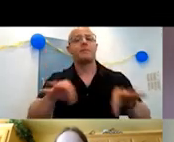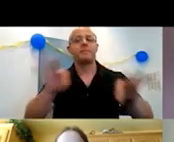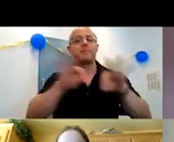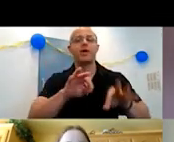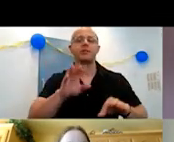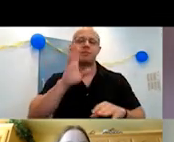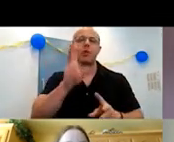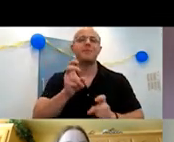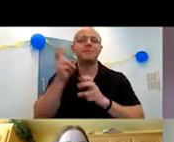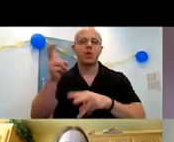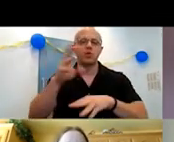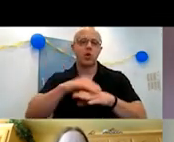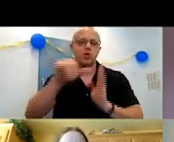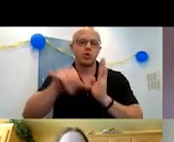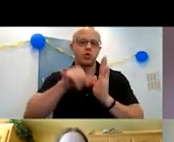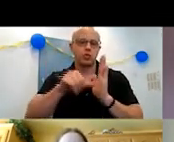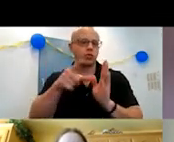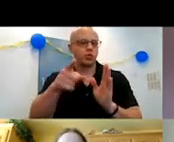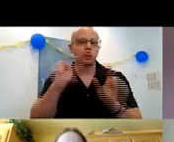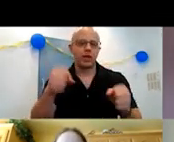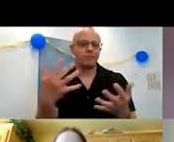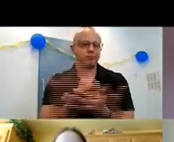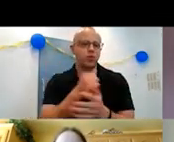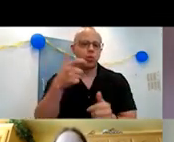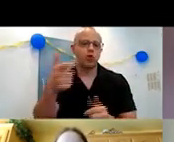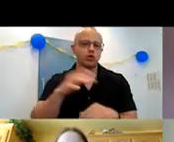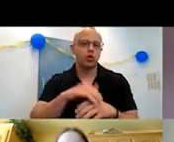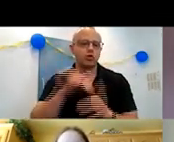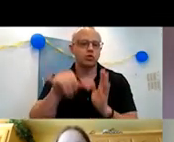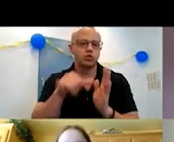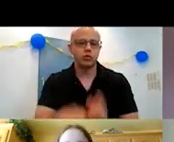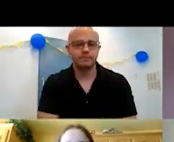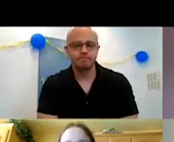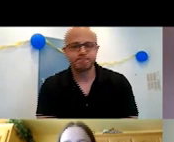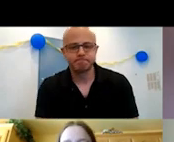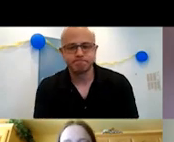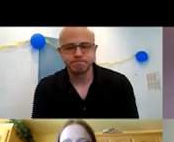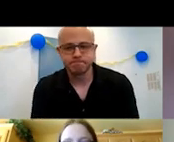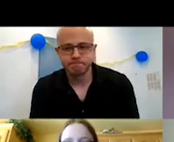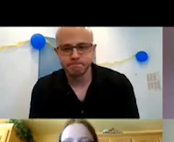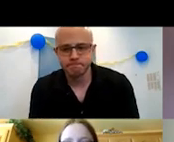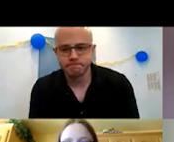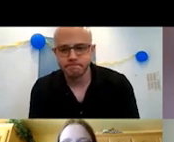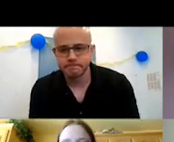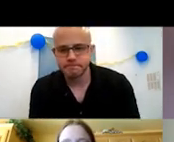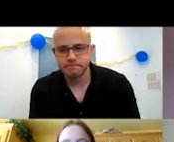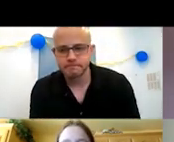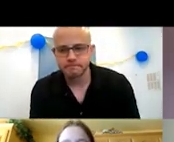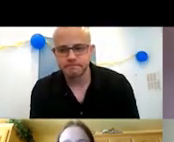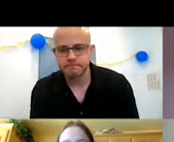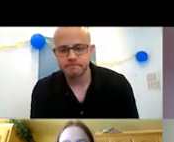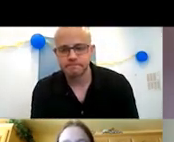Sorry about the technical issues, but it's posted on YouTube. You can always watch it anytime.